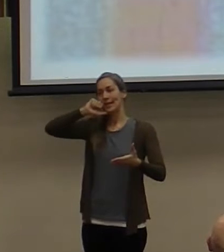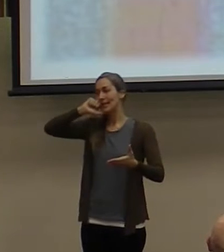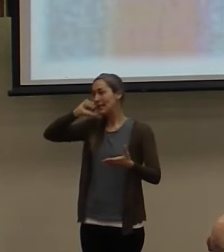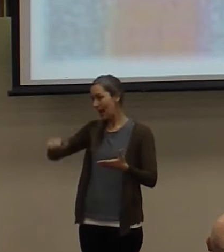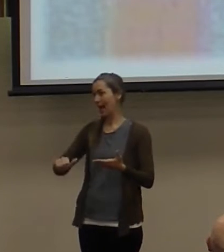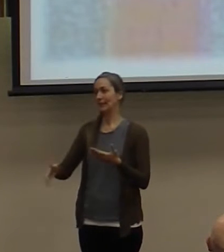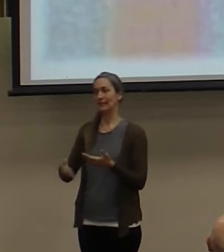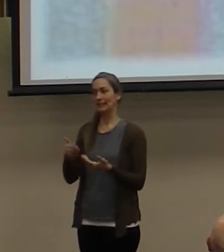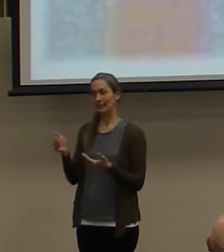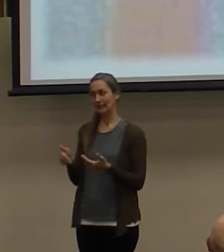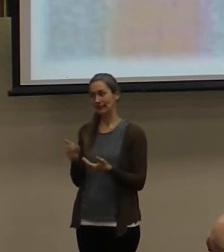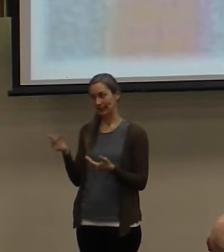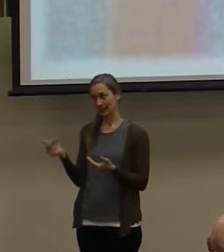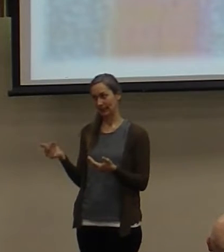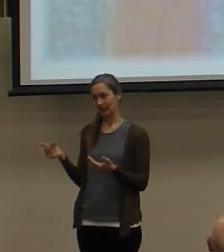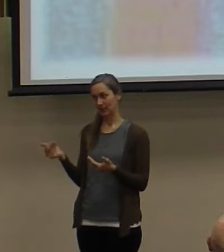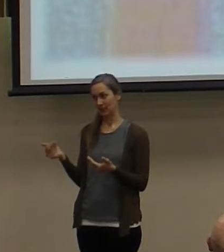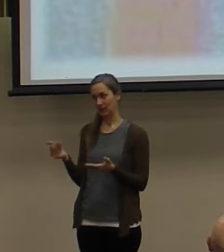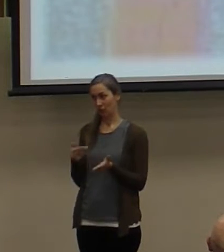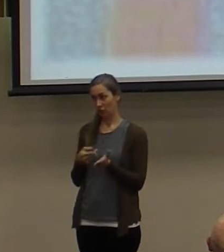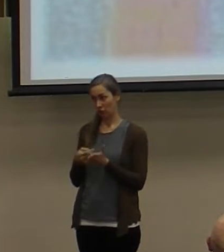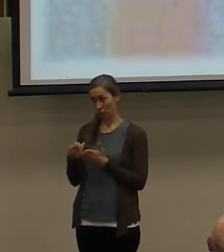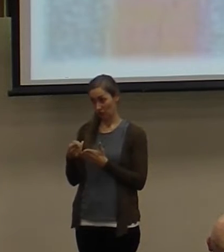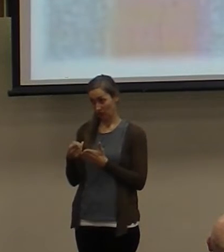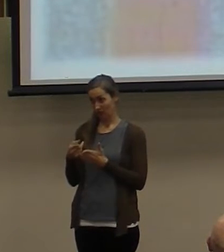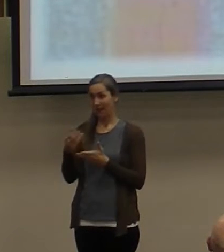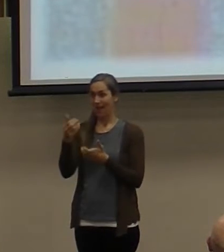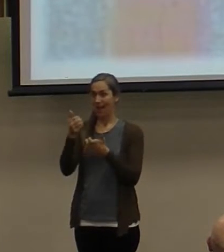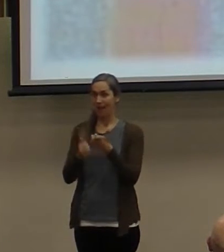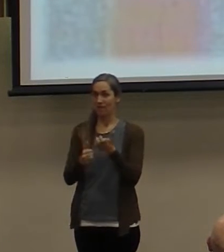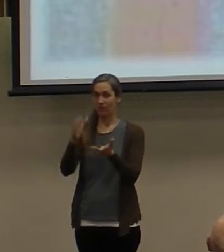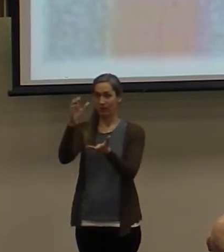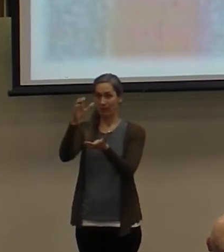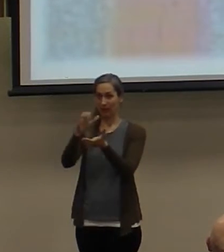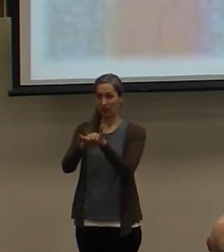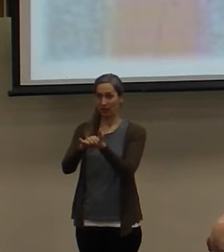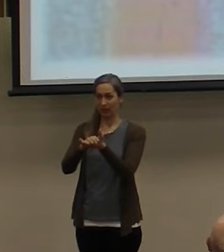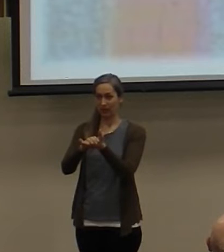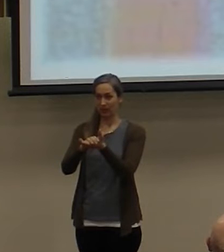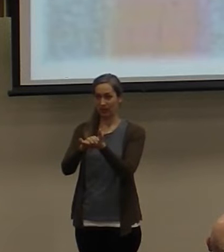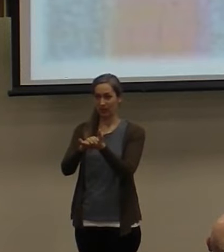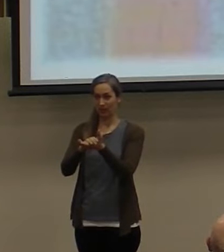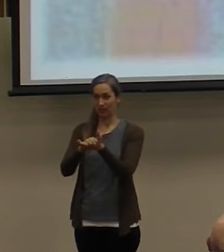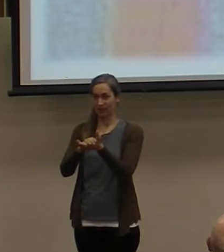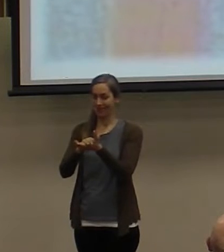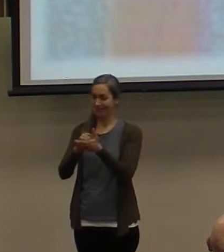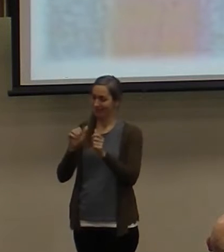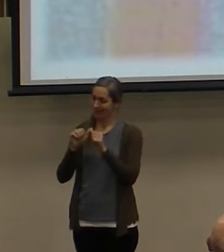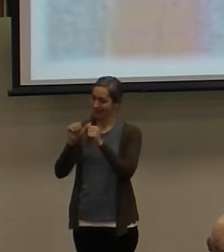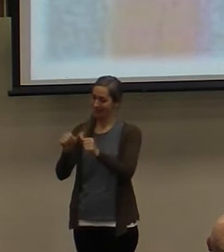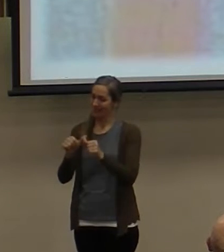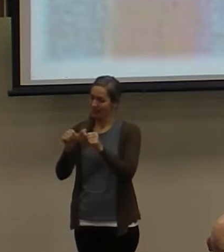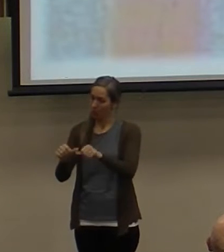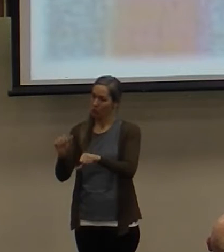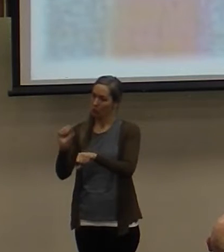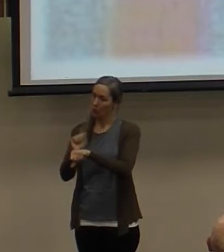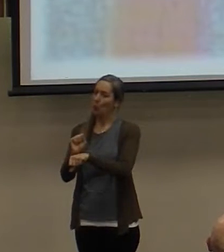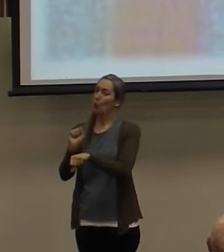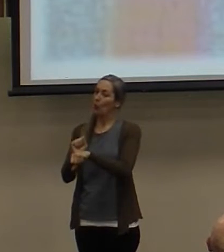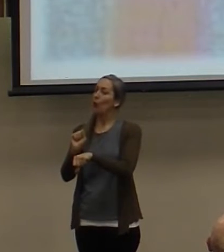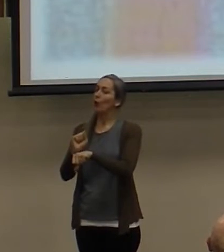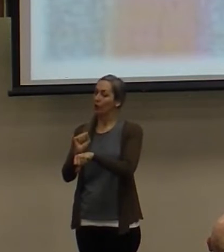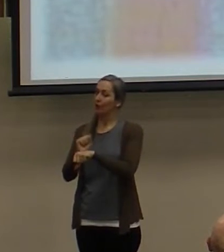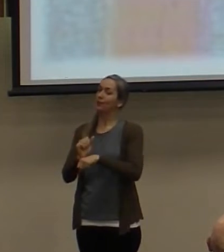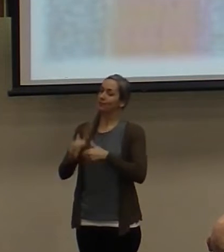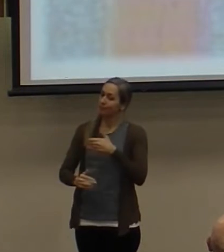The truth of the matter is that every marriage is intended by heaven to be a continual work in progress. And